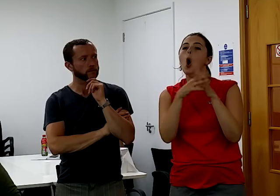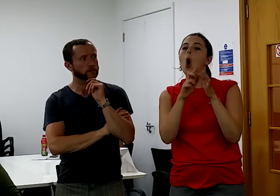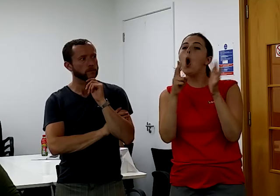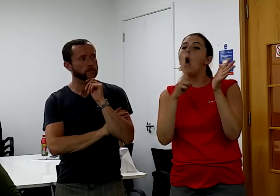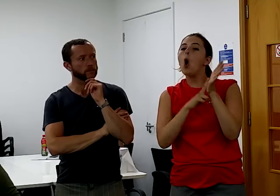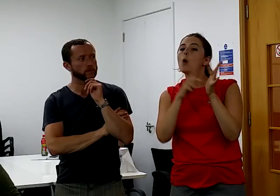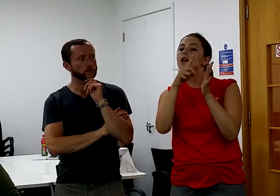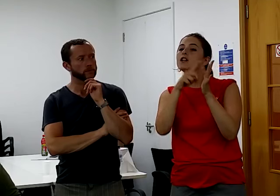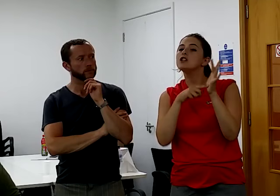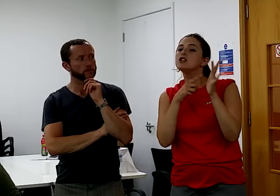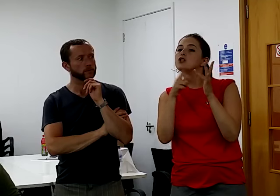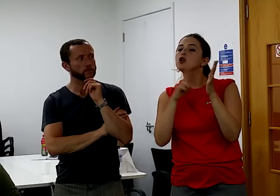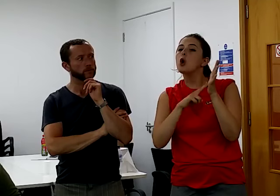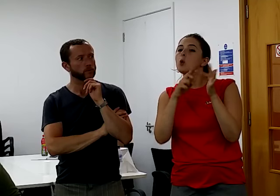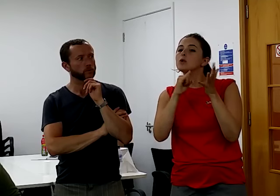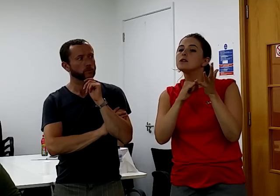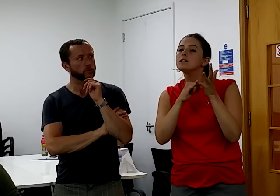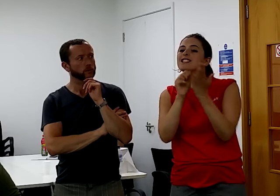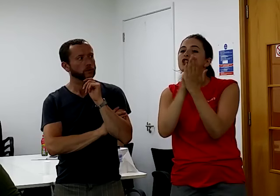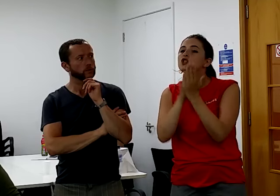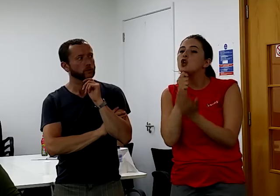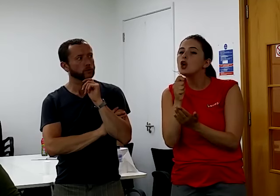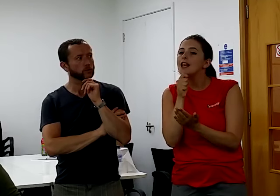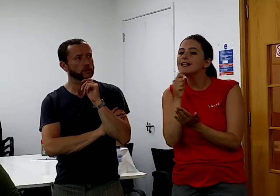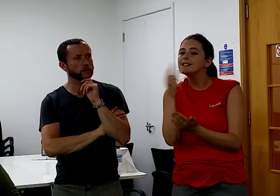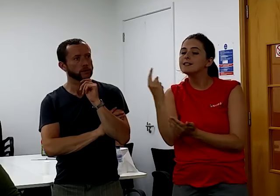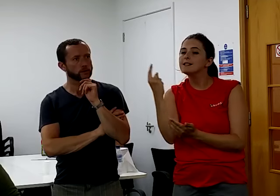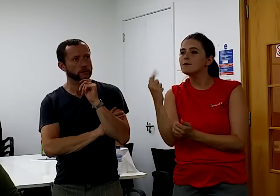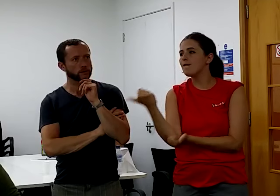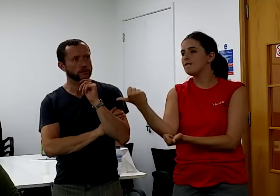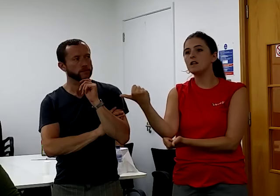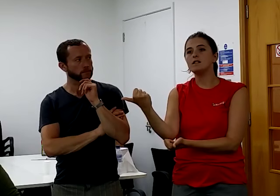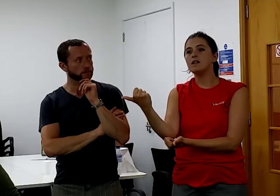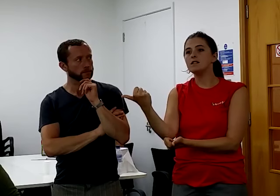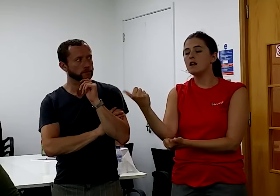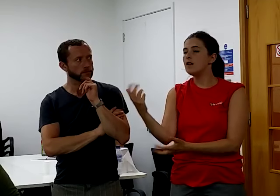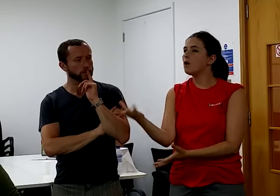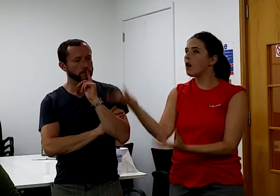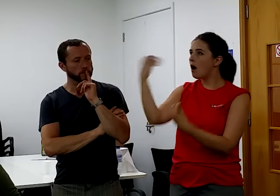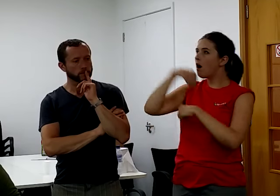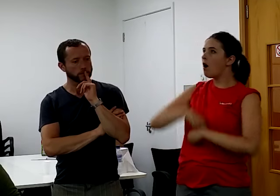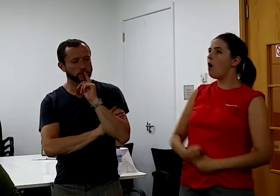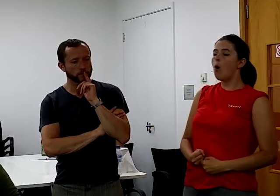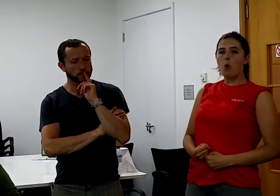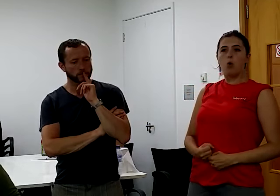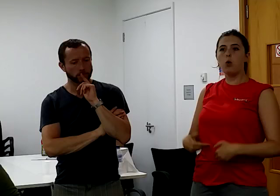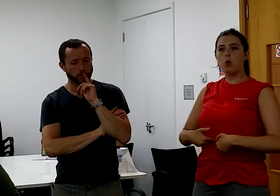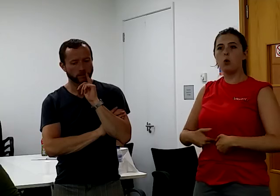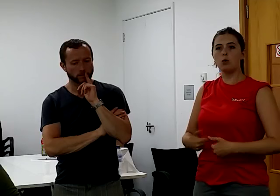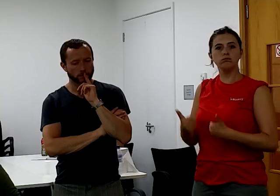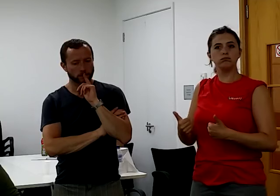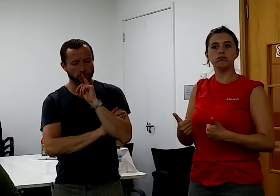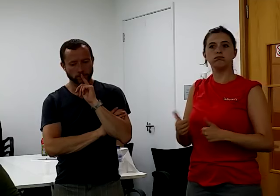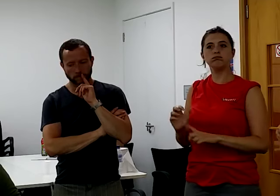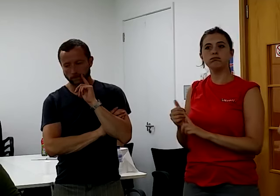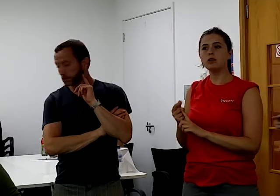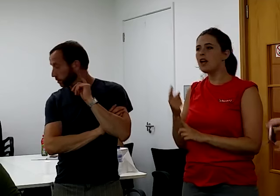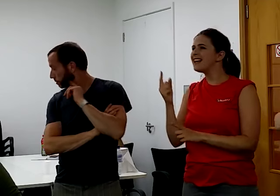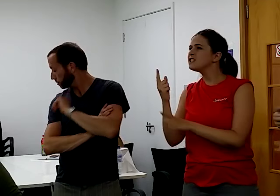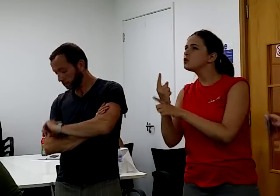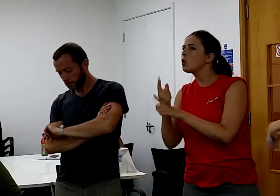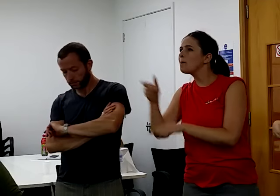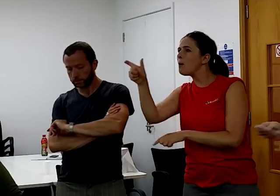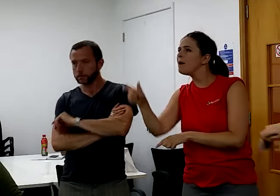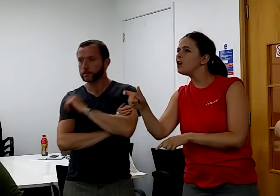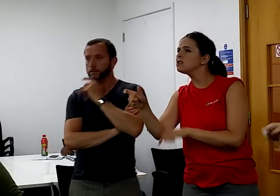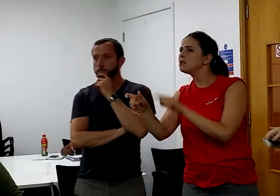Jones, a Guardian journalist. And he kind of lit a fire underneath me, and I thought, you know what, this candidate that he's kind of speaking out in